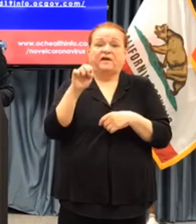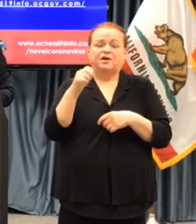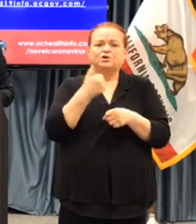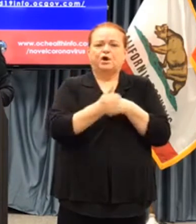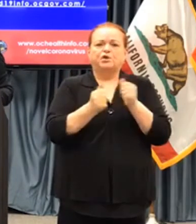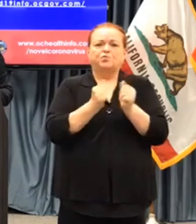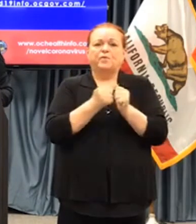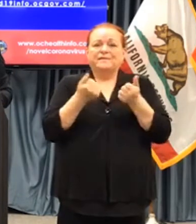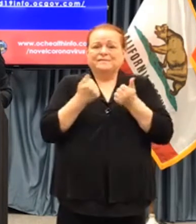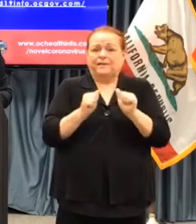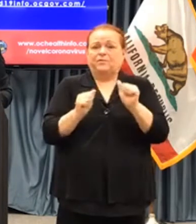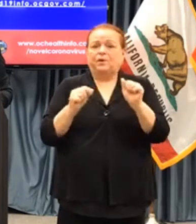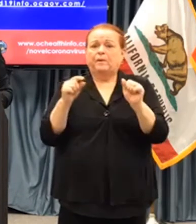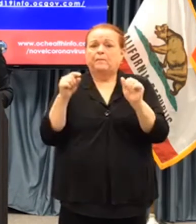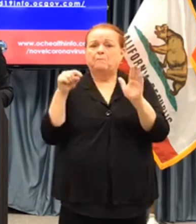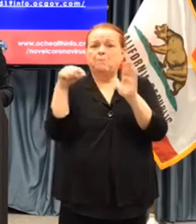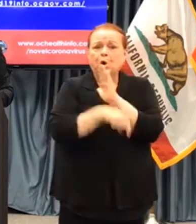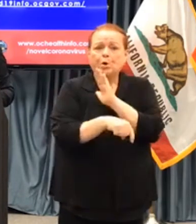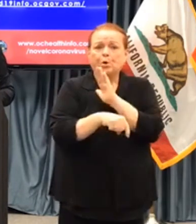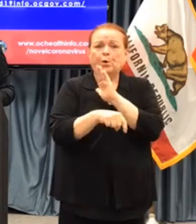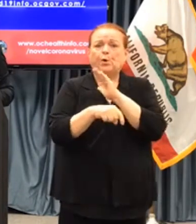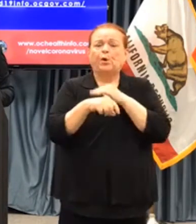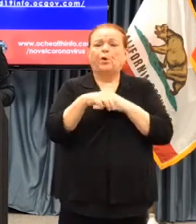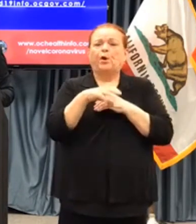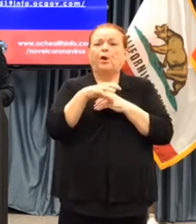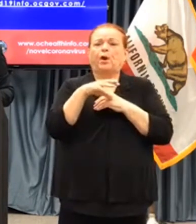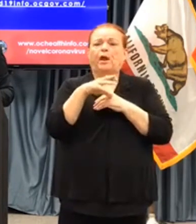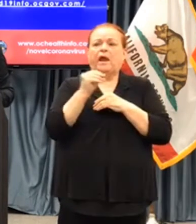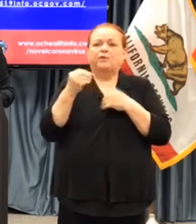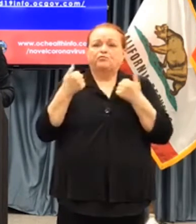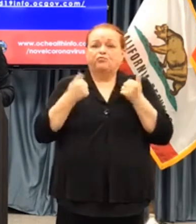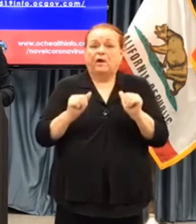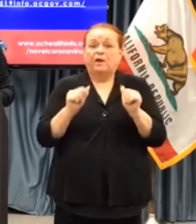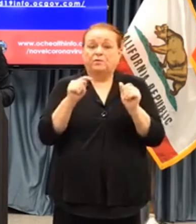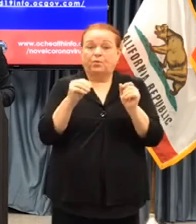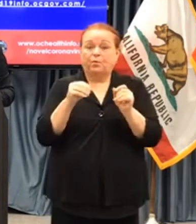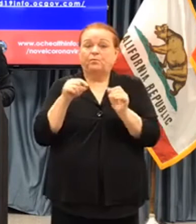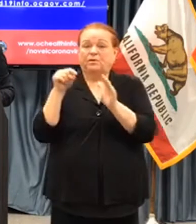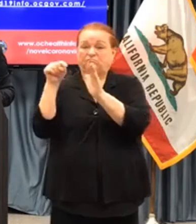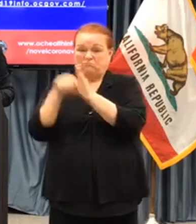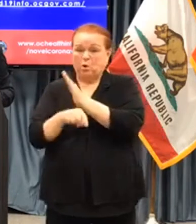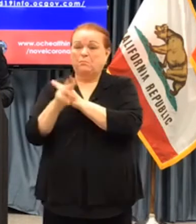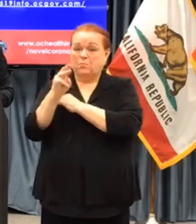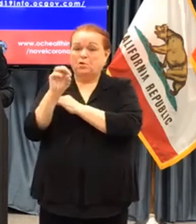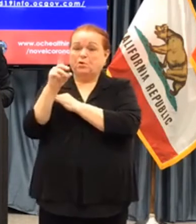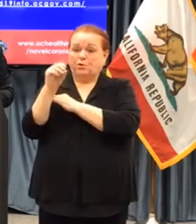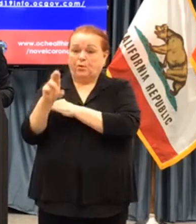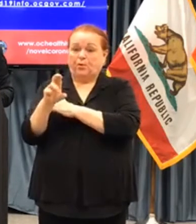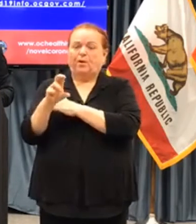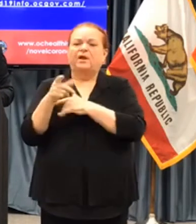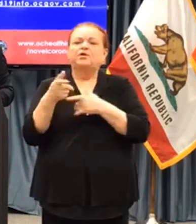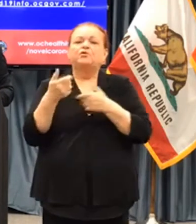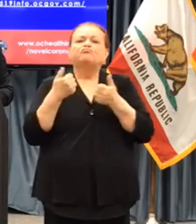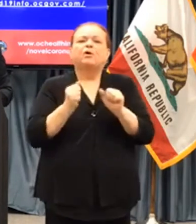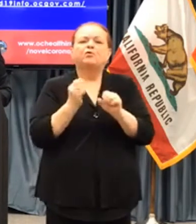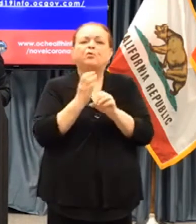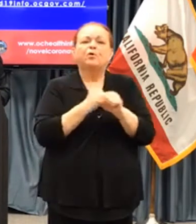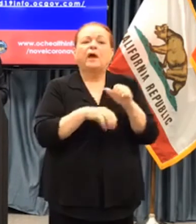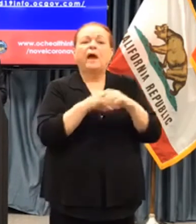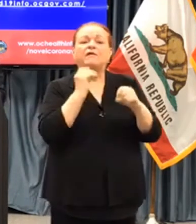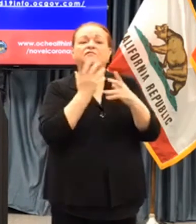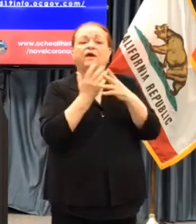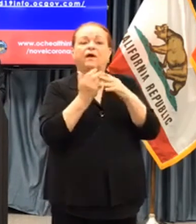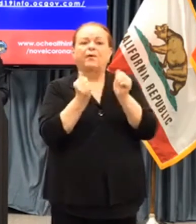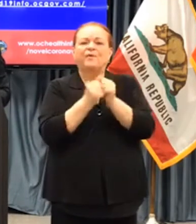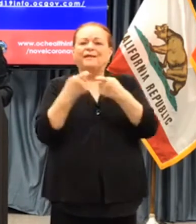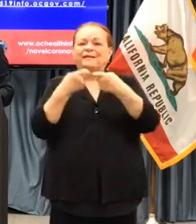and conspiracy to commit murder, and he tried to get out on home electronic confinement. You may have